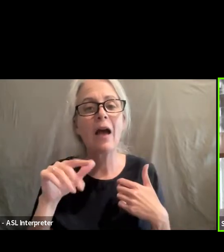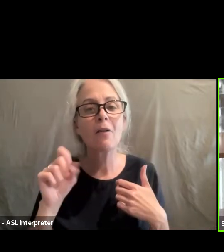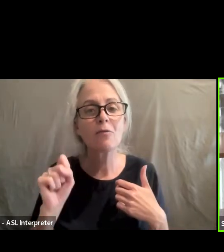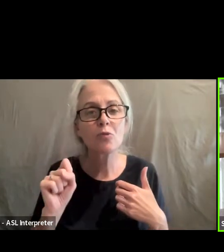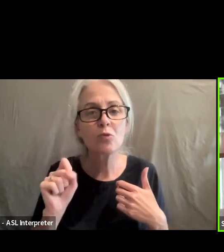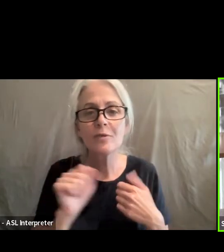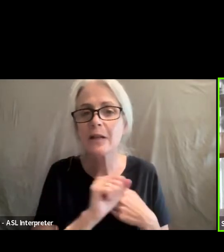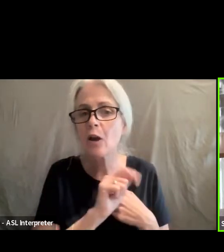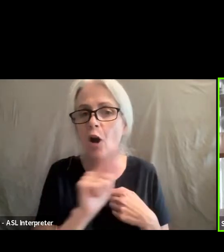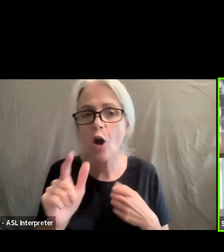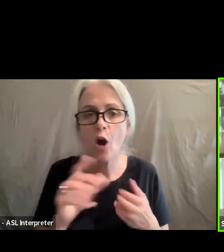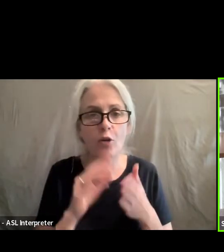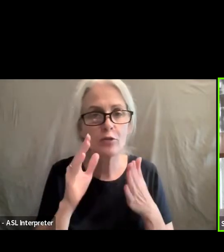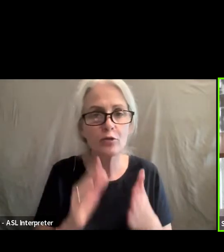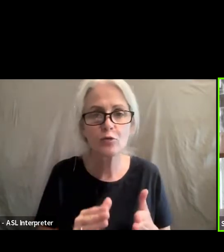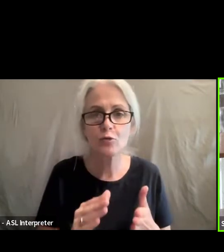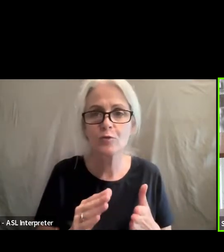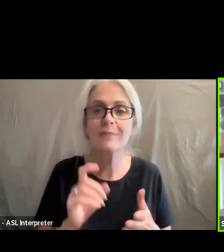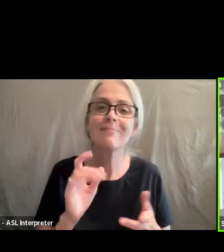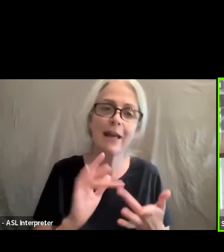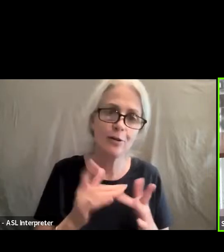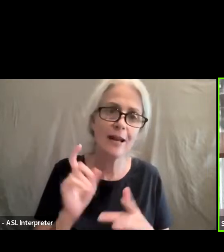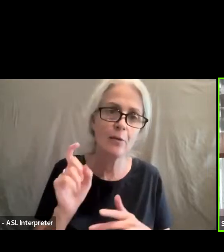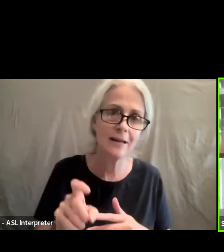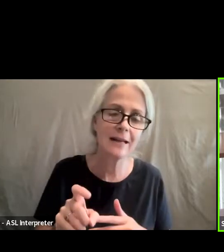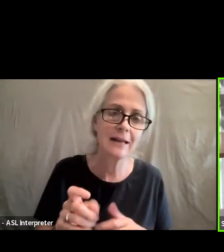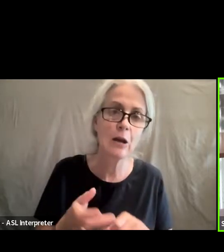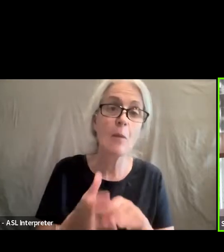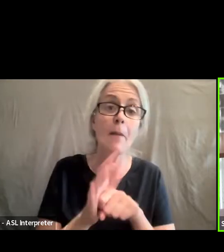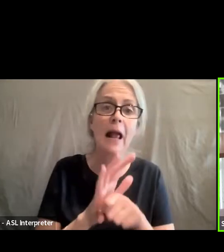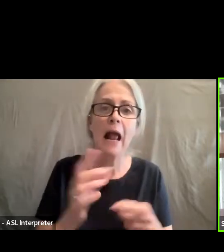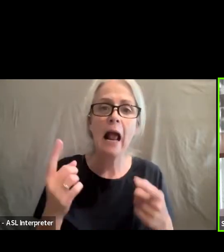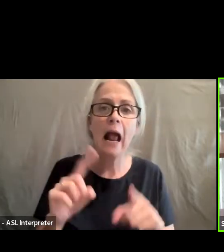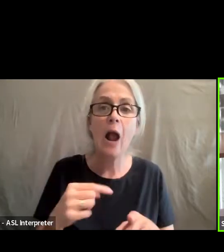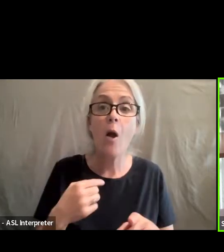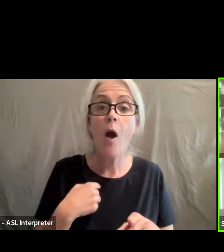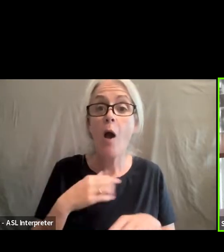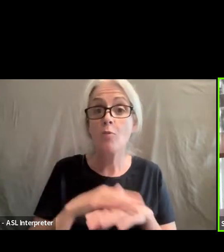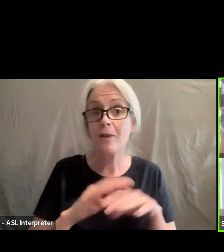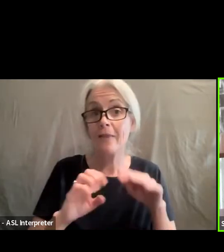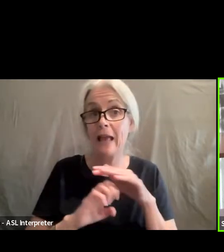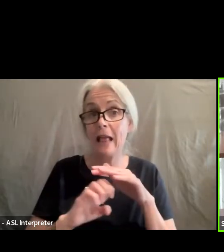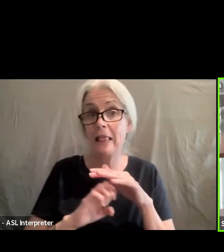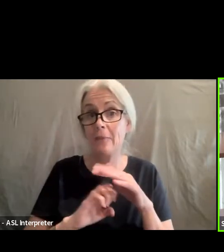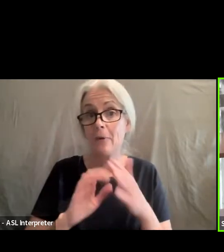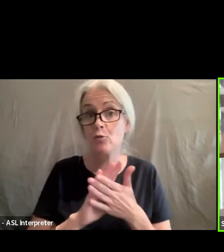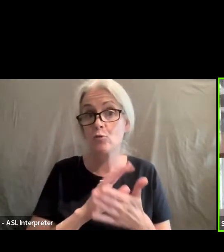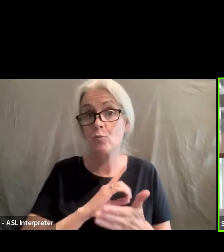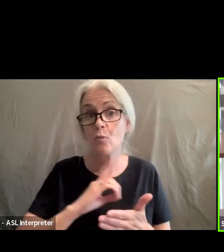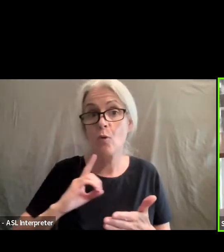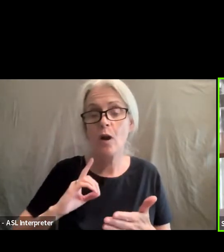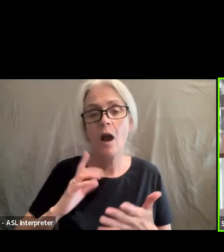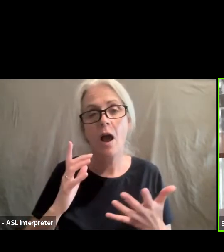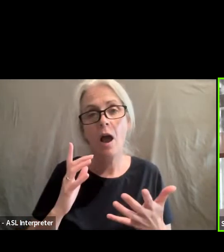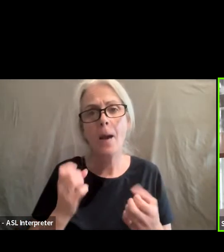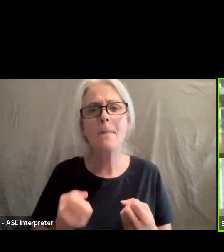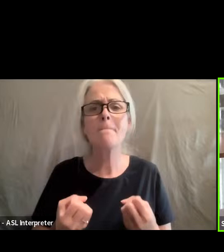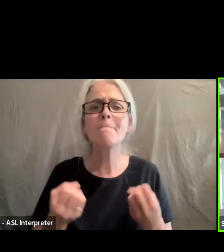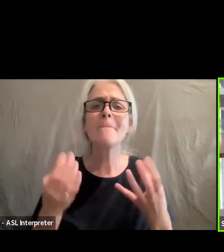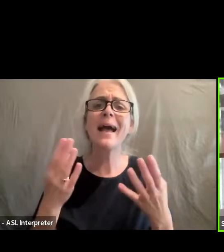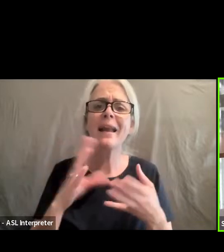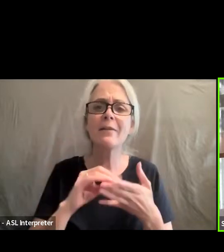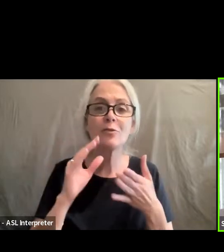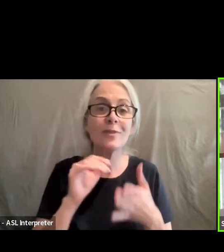hand. Internet, obviously, we need that as well. So when the pandemic came, I was on the elementary school board, and we found out that many of our students didn't